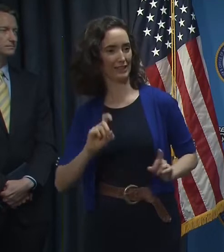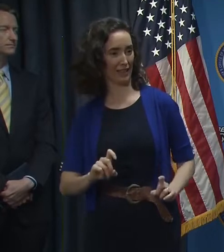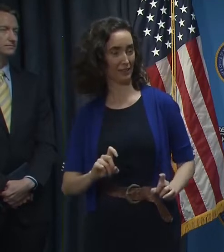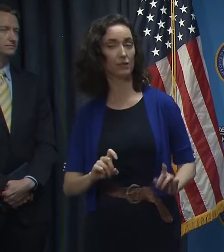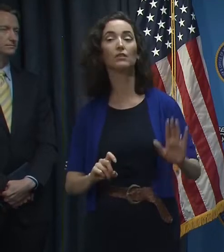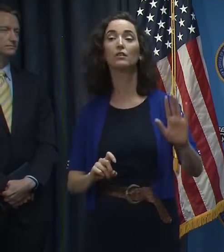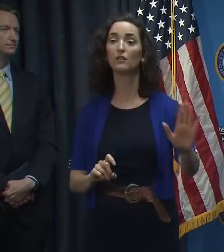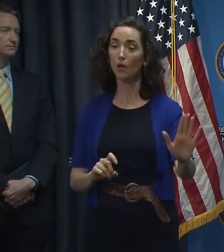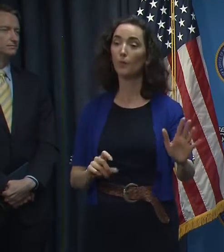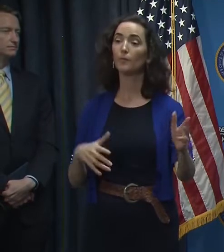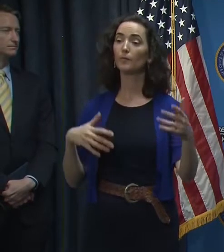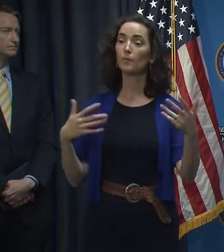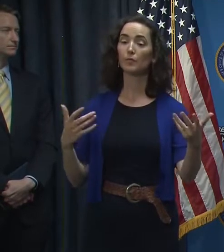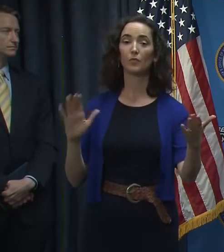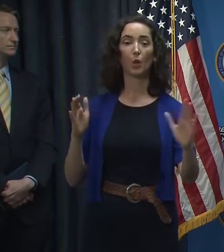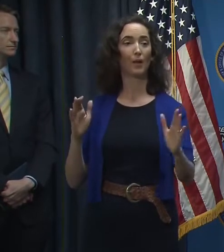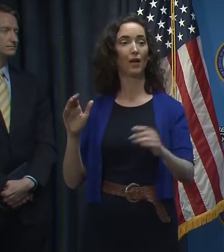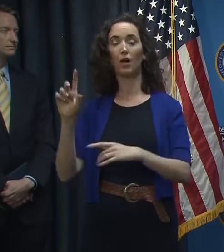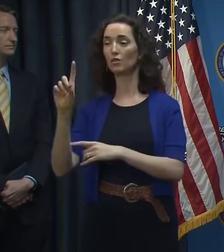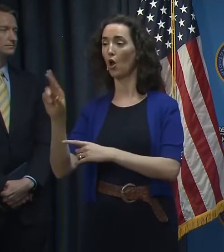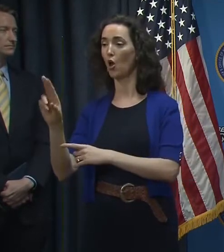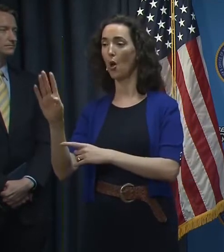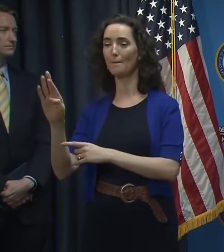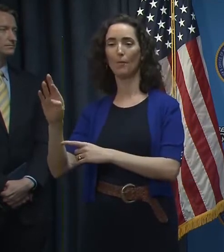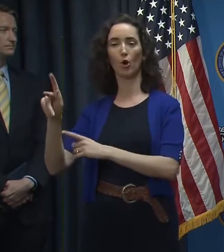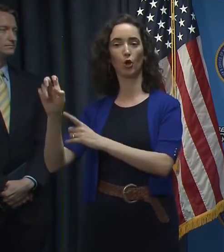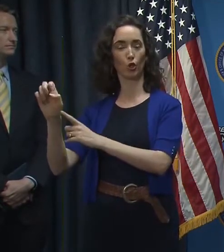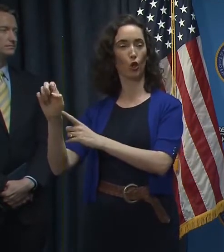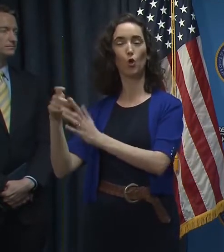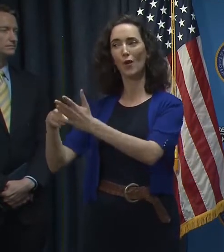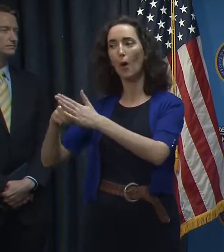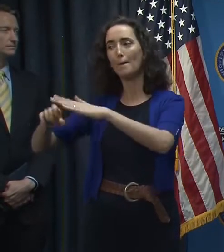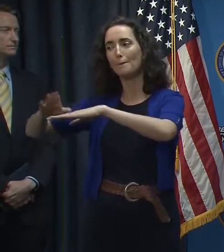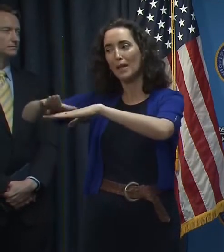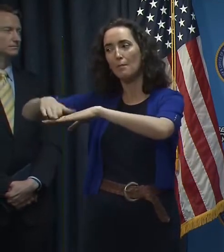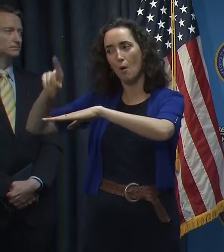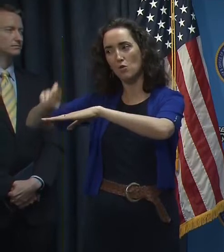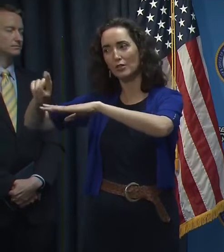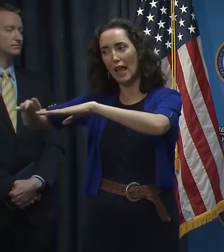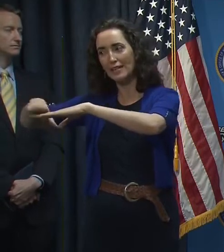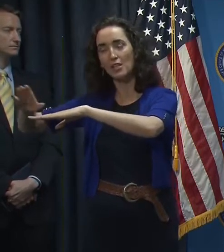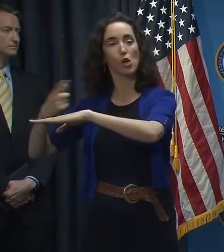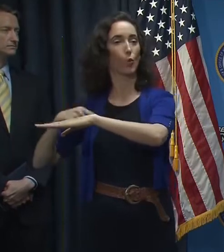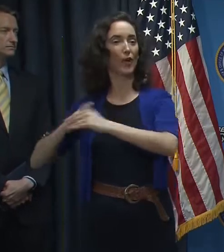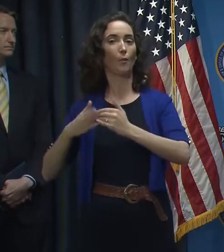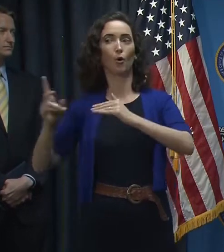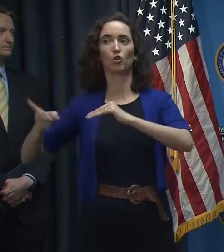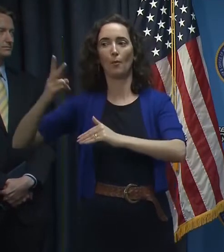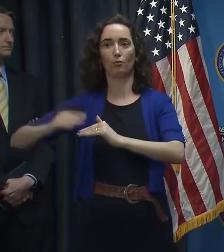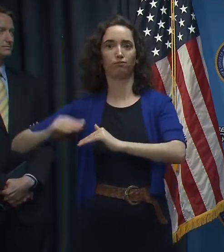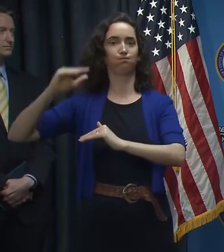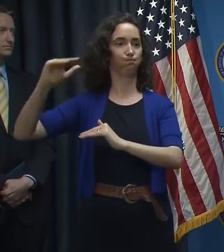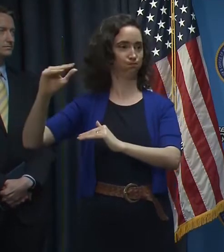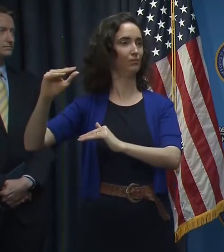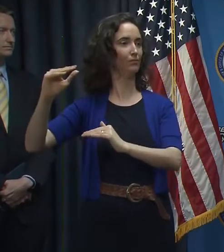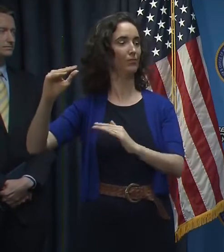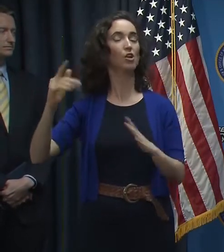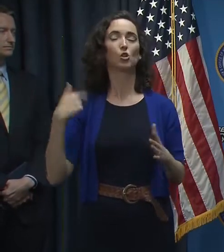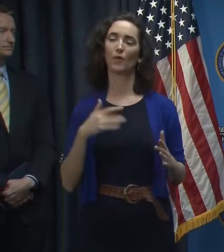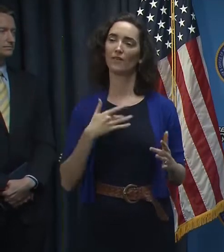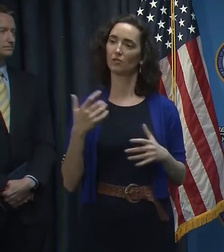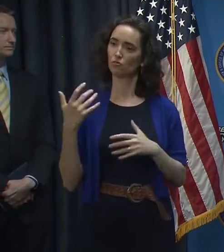as much as Dr. Birx recommended as the minimum amount that you should try to do. So we feel very